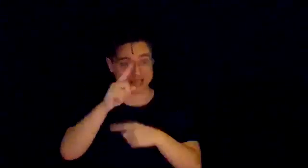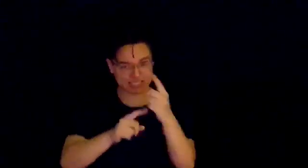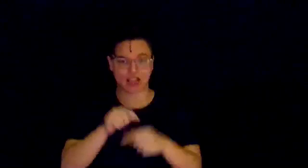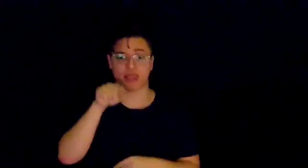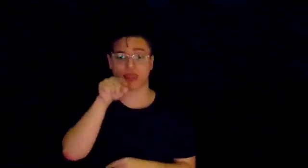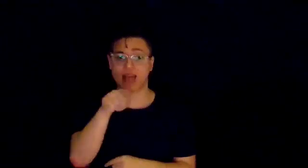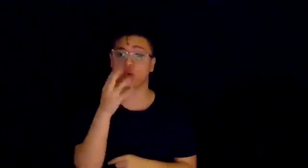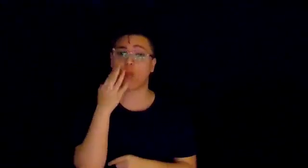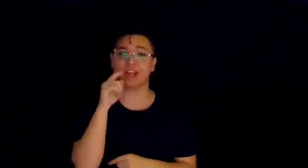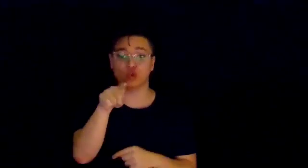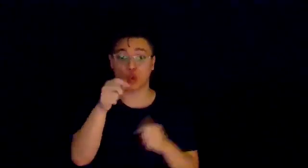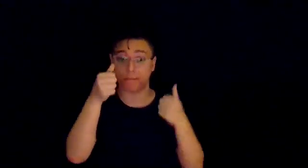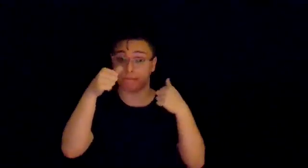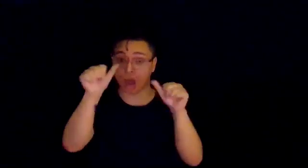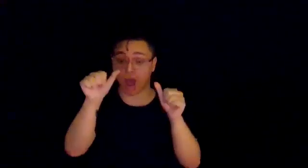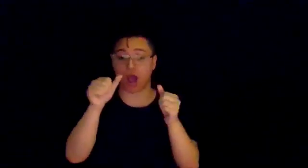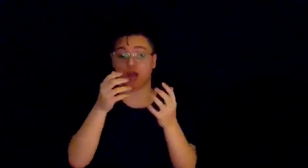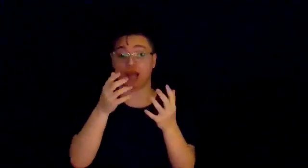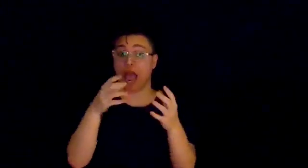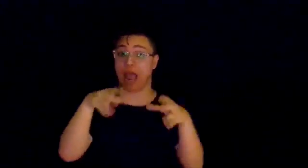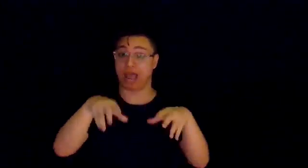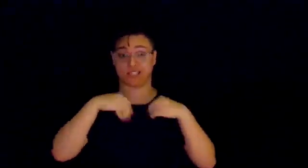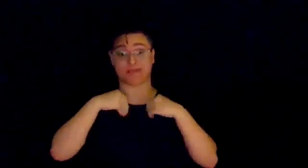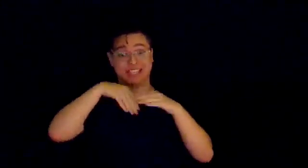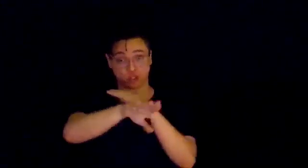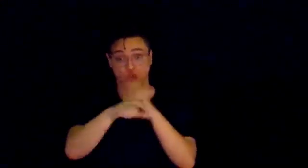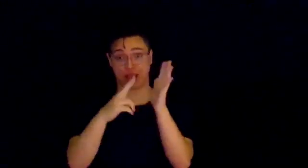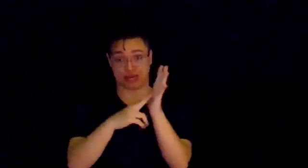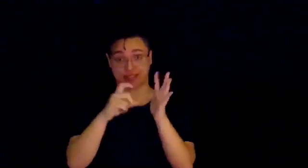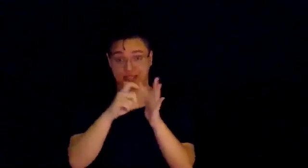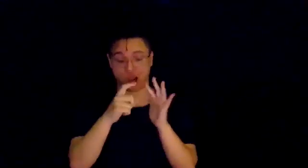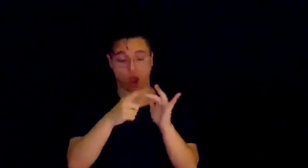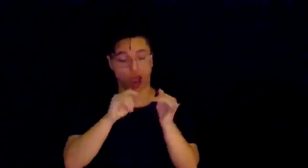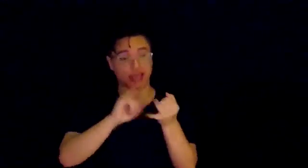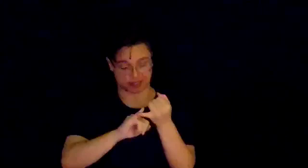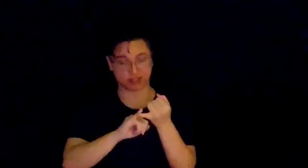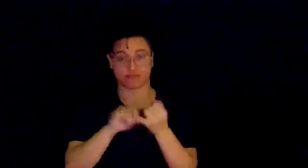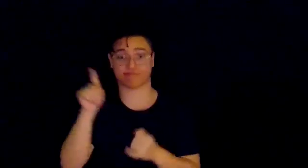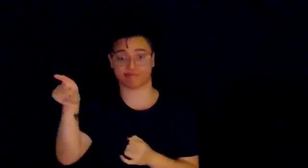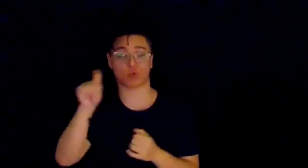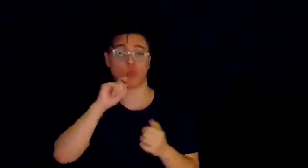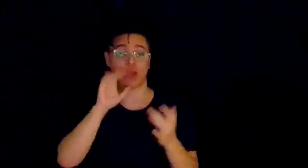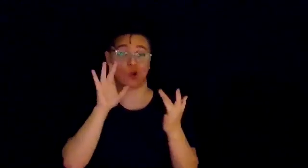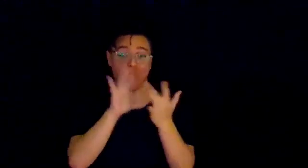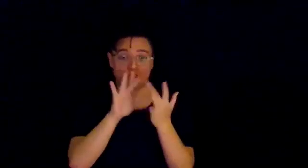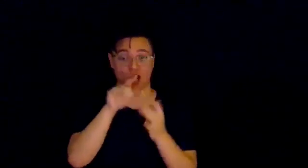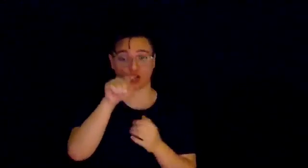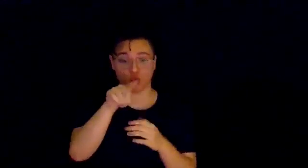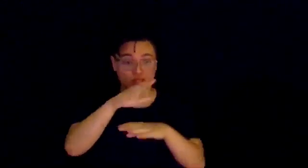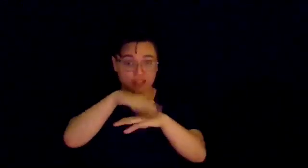So a planning meeting, that is when you are accepted into the